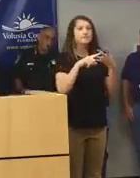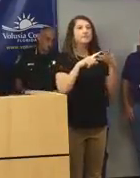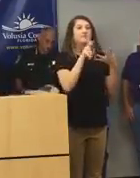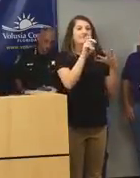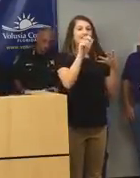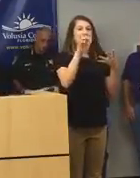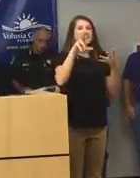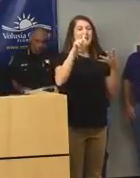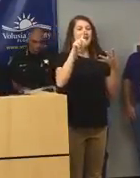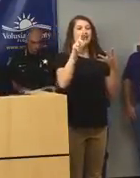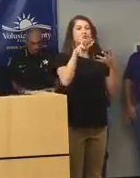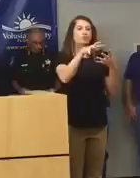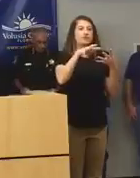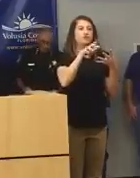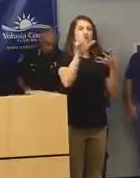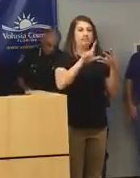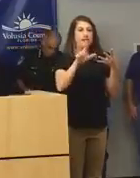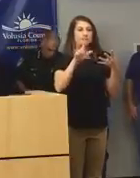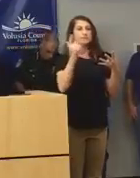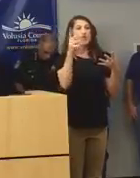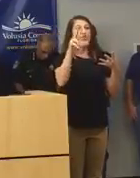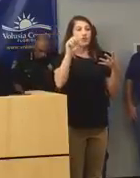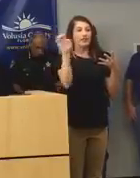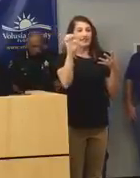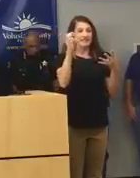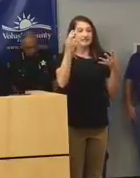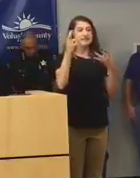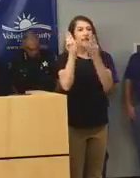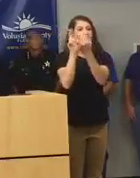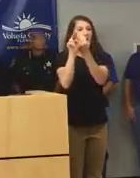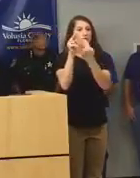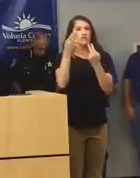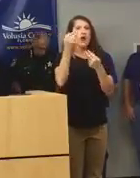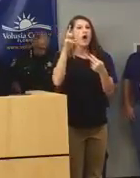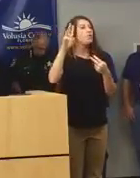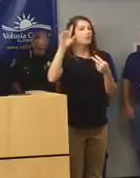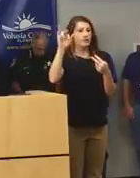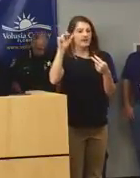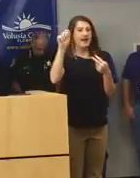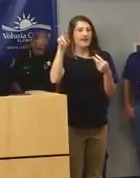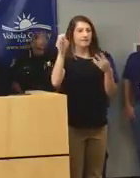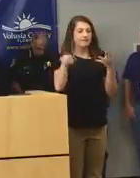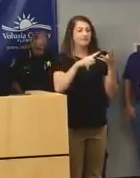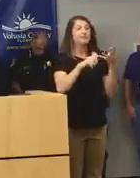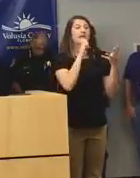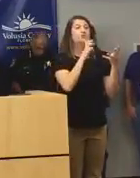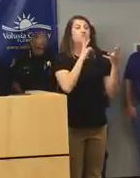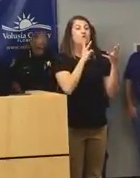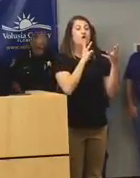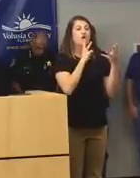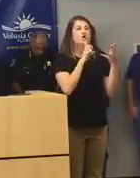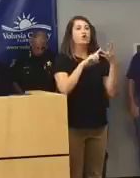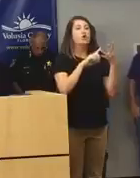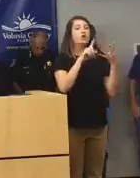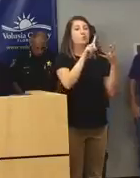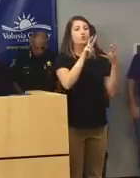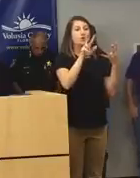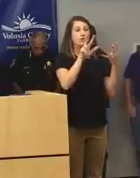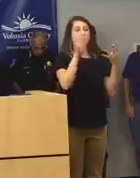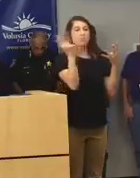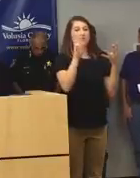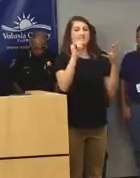The DeLand Regional Library, 30 East Howard Avenue. Edgewater Public Library, 103 West Indiana